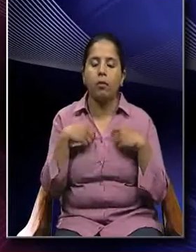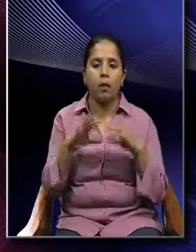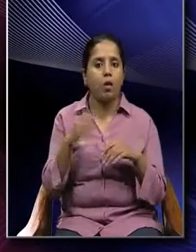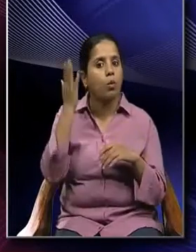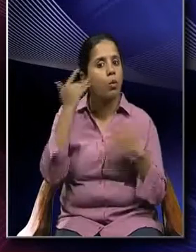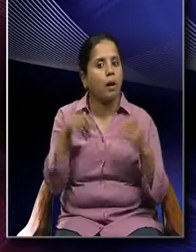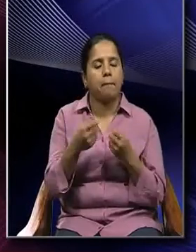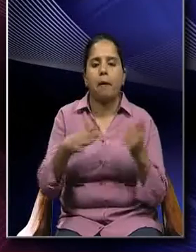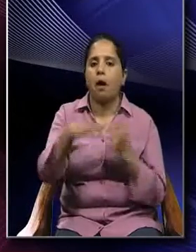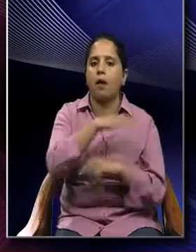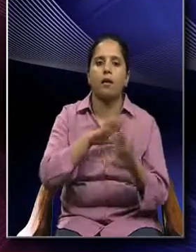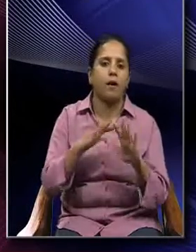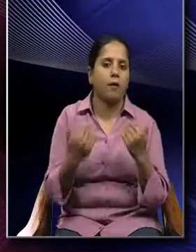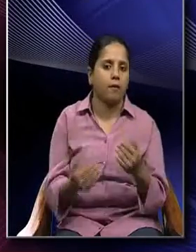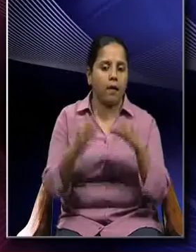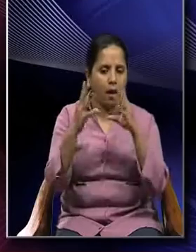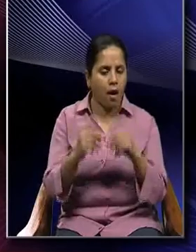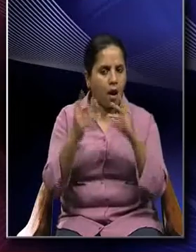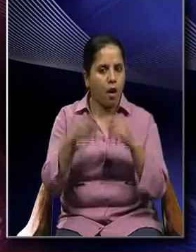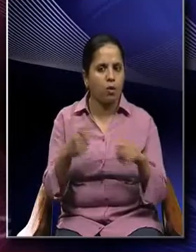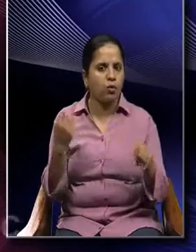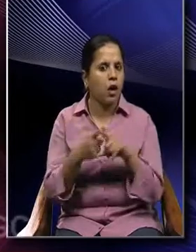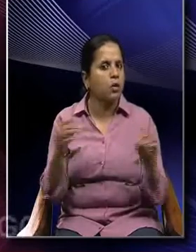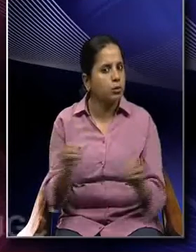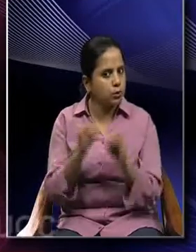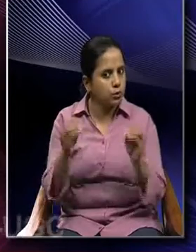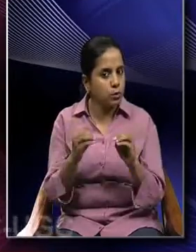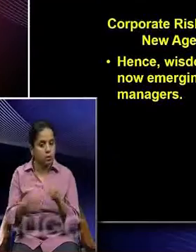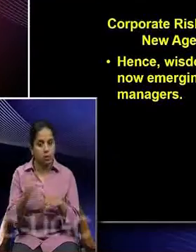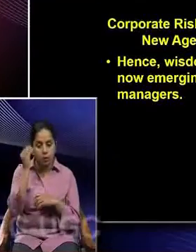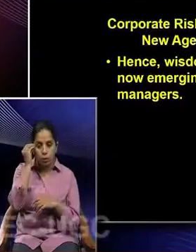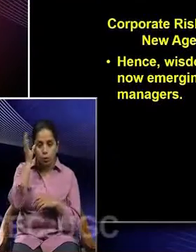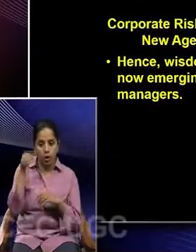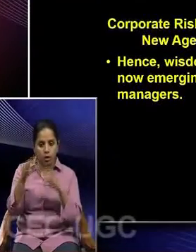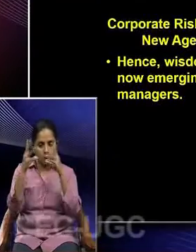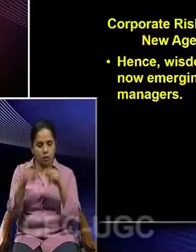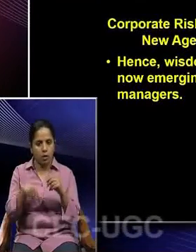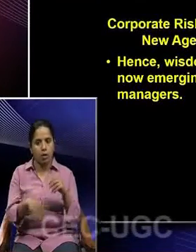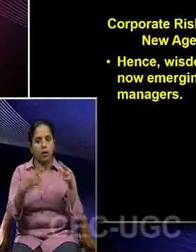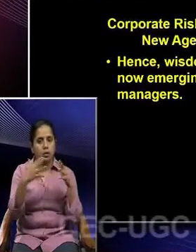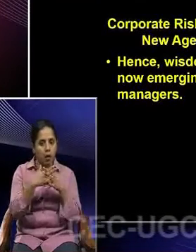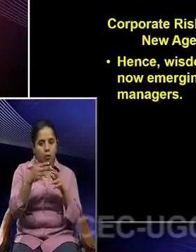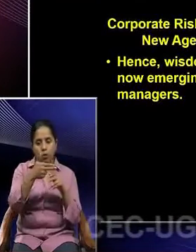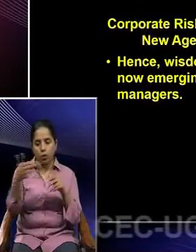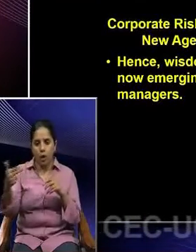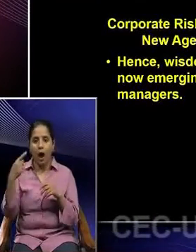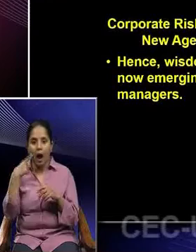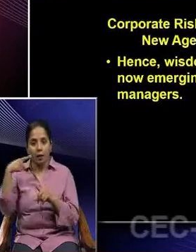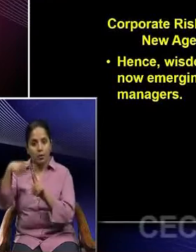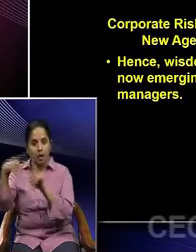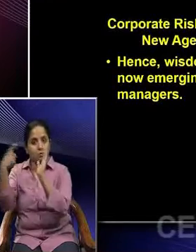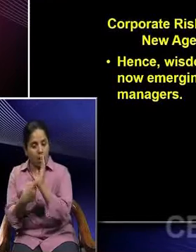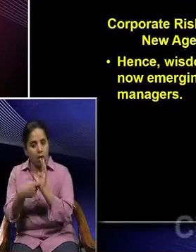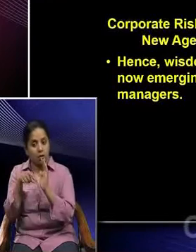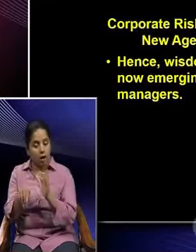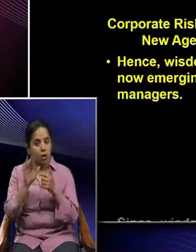certain scenarios where the calculation doesn't work. So wisdom equation, which is W is equal to R plus I, is now emerging as